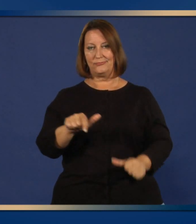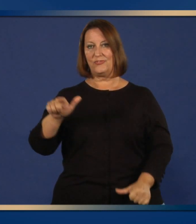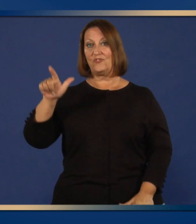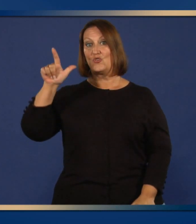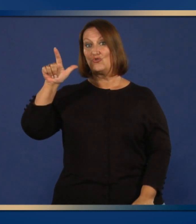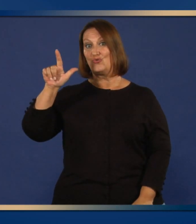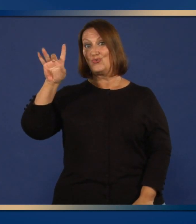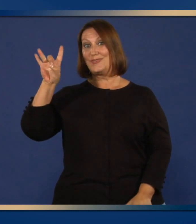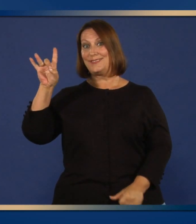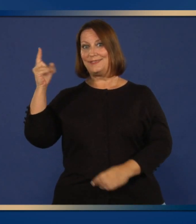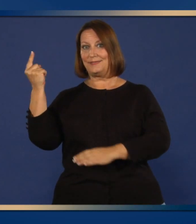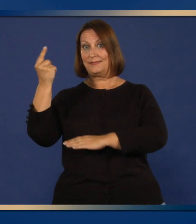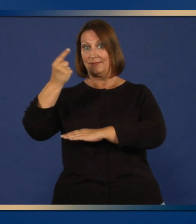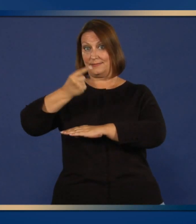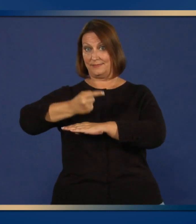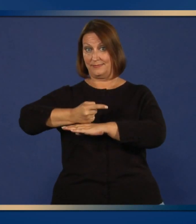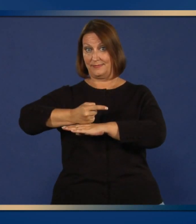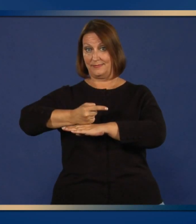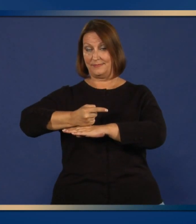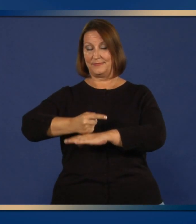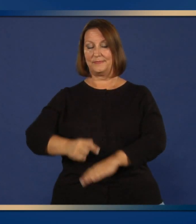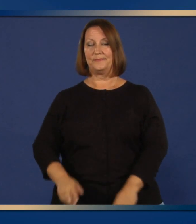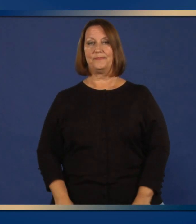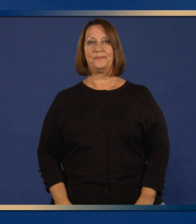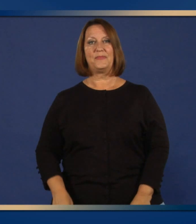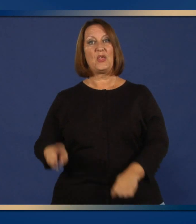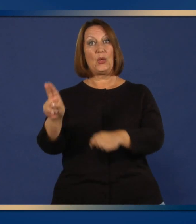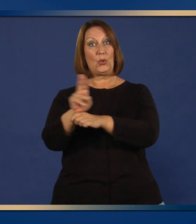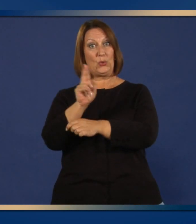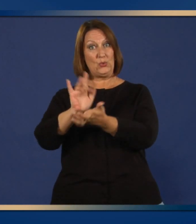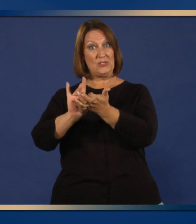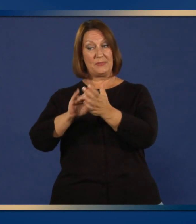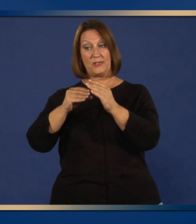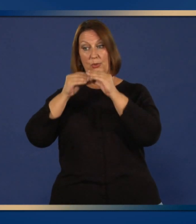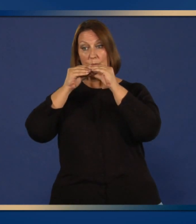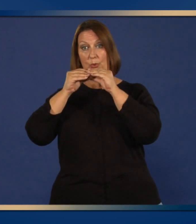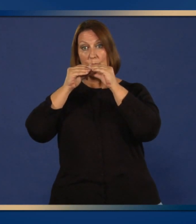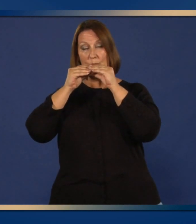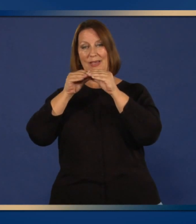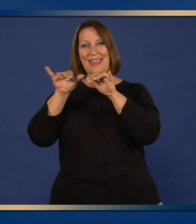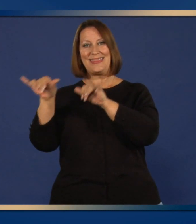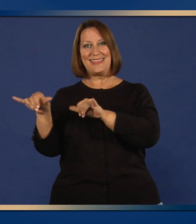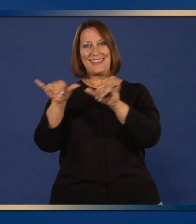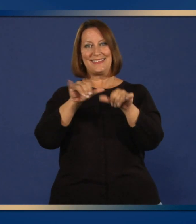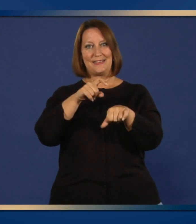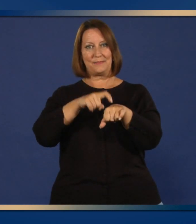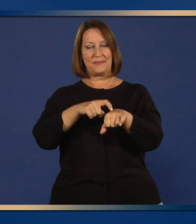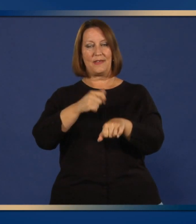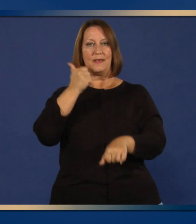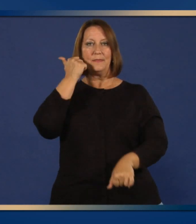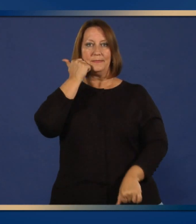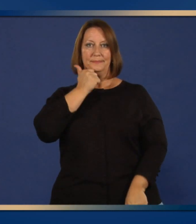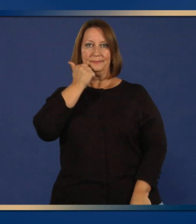The dose should be given at approximately the same time each day.